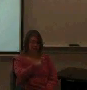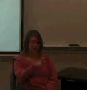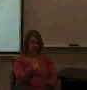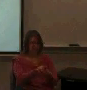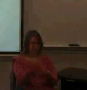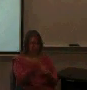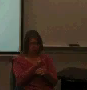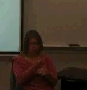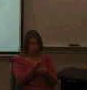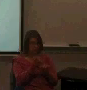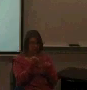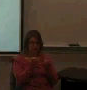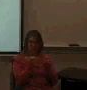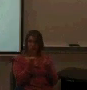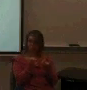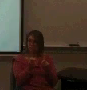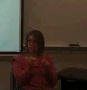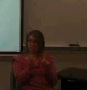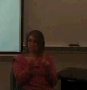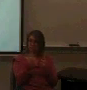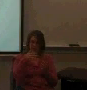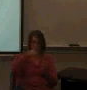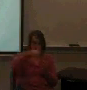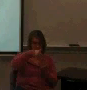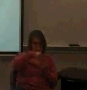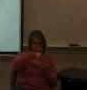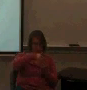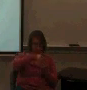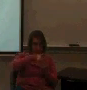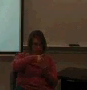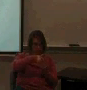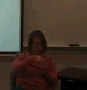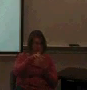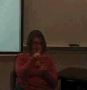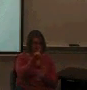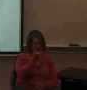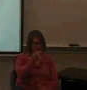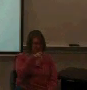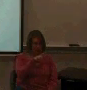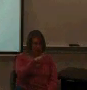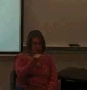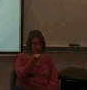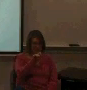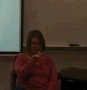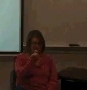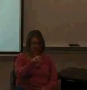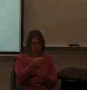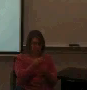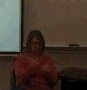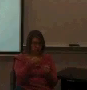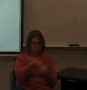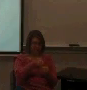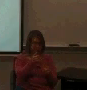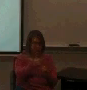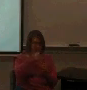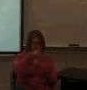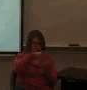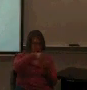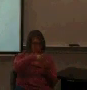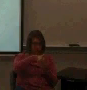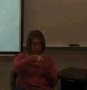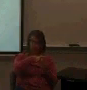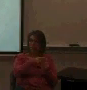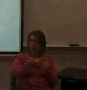the lipid needs to be dissolved, the lipid tails need to be dissolved in each other, and the charged